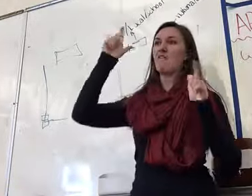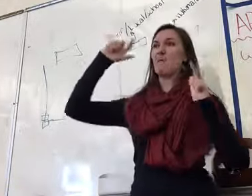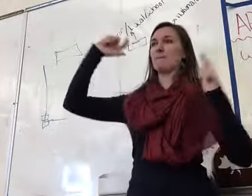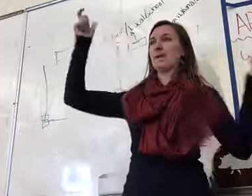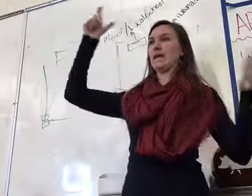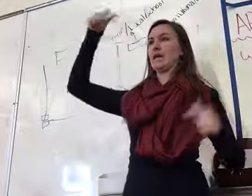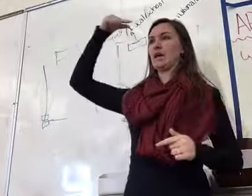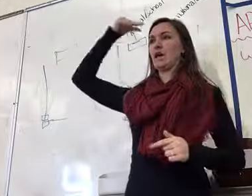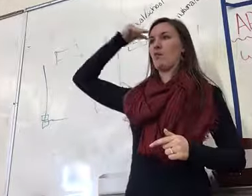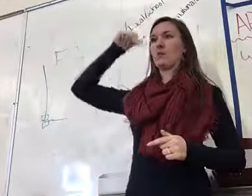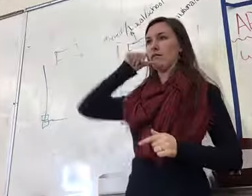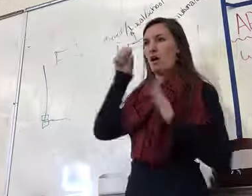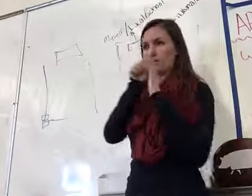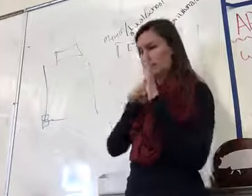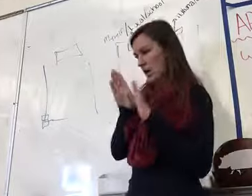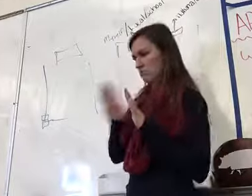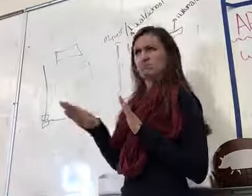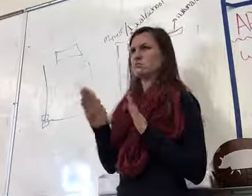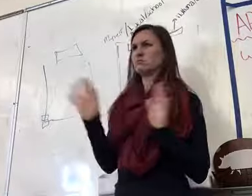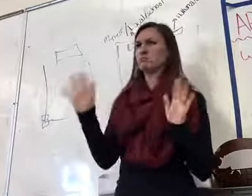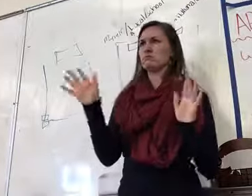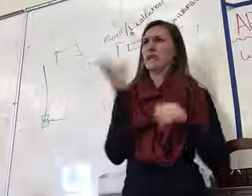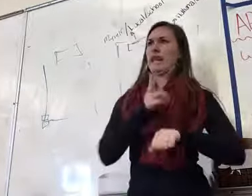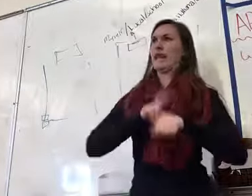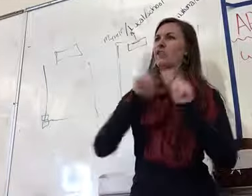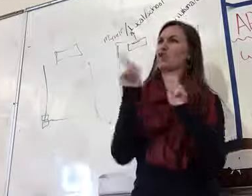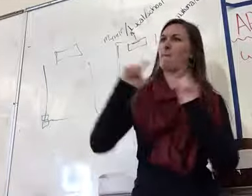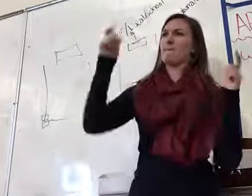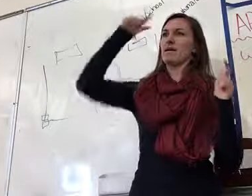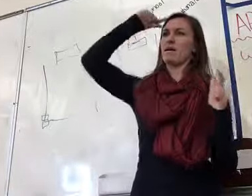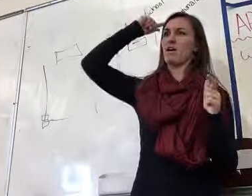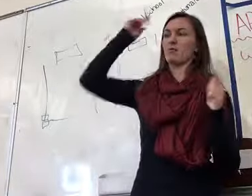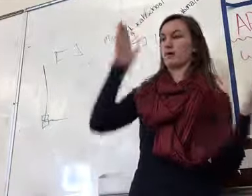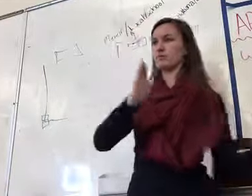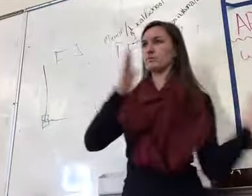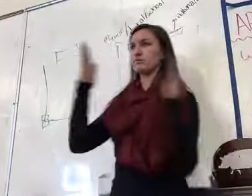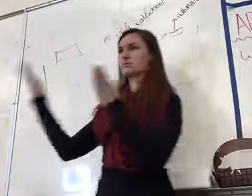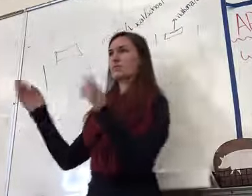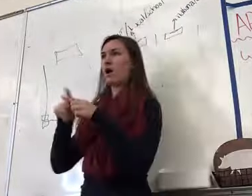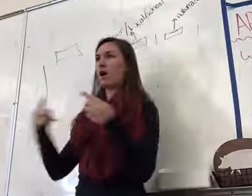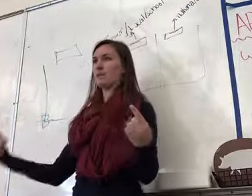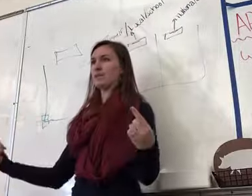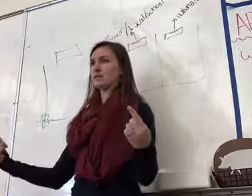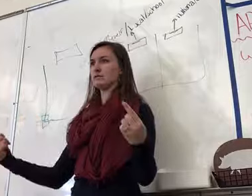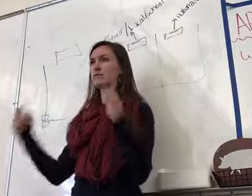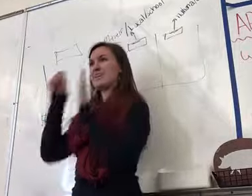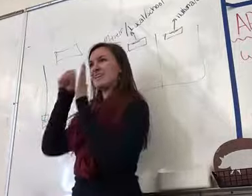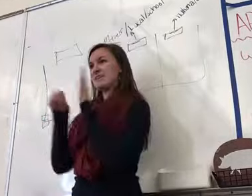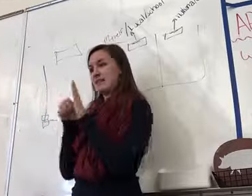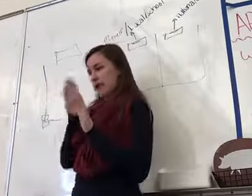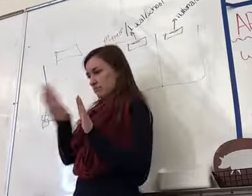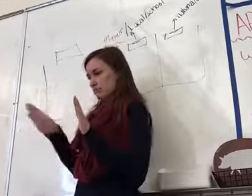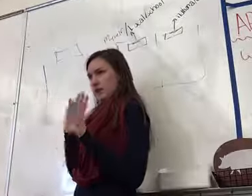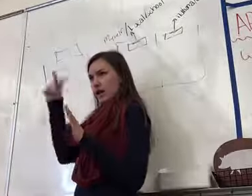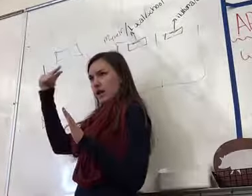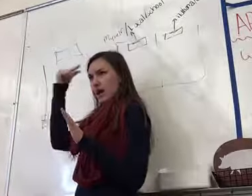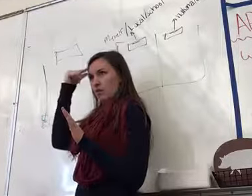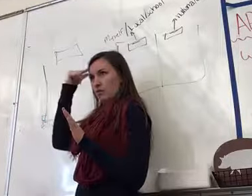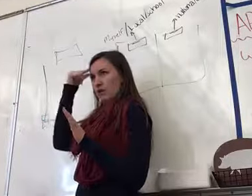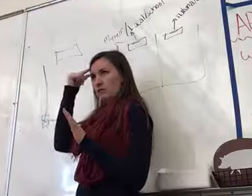the Federalists. Jefferson, small government. State governments. Agrarian in particular. All the power of